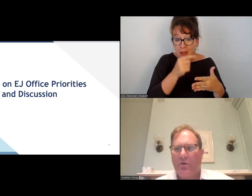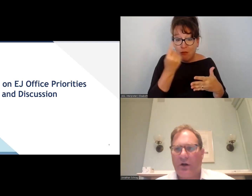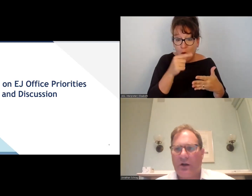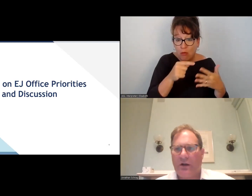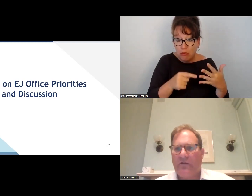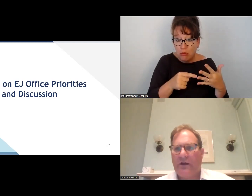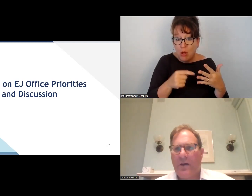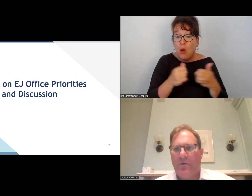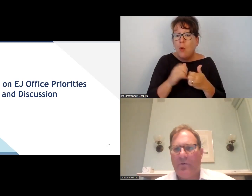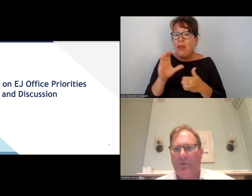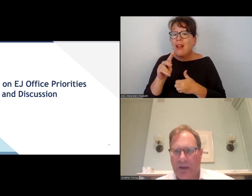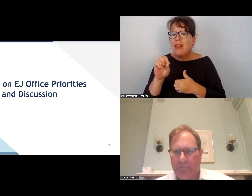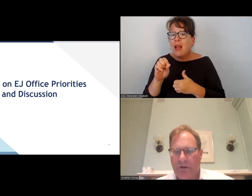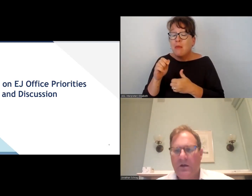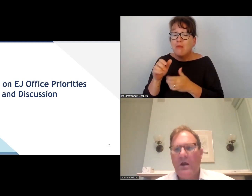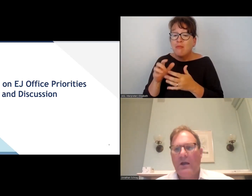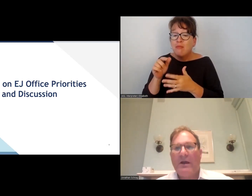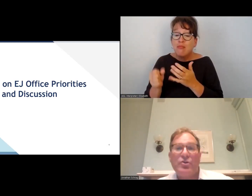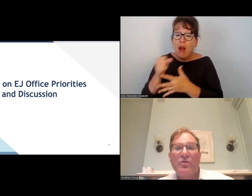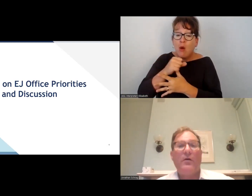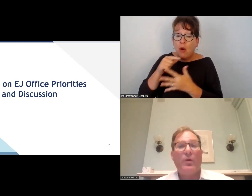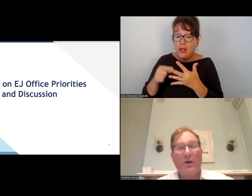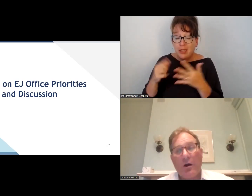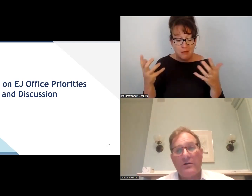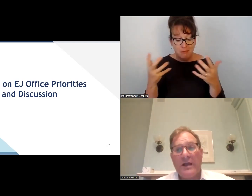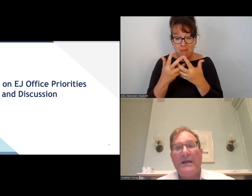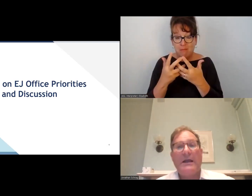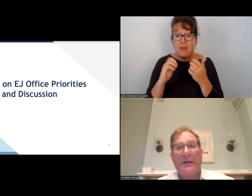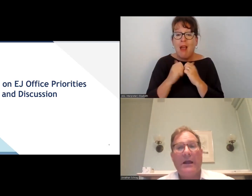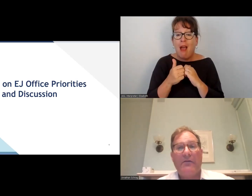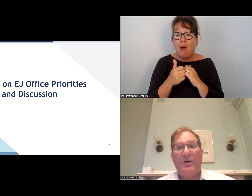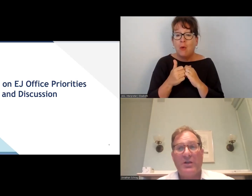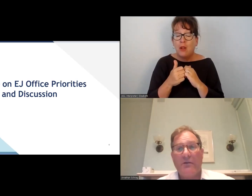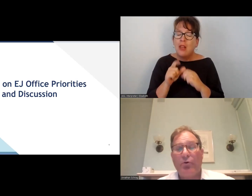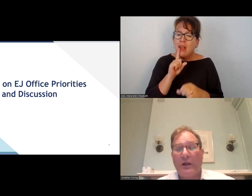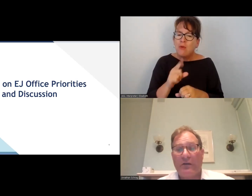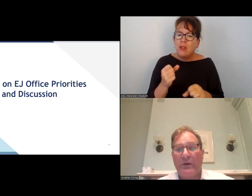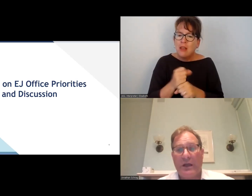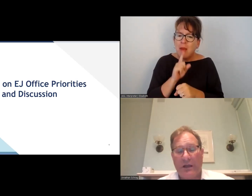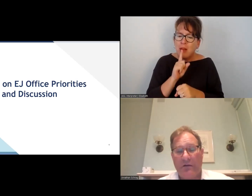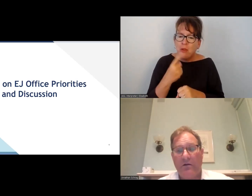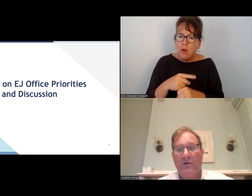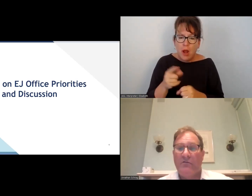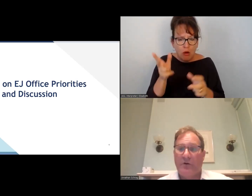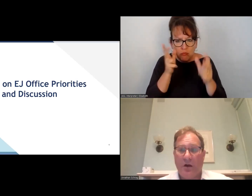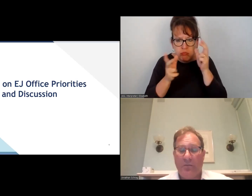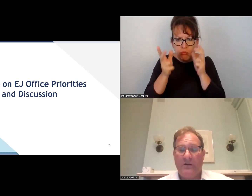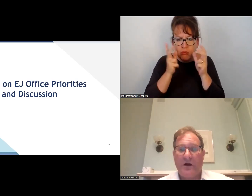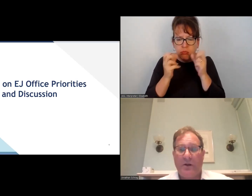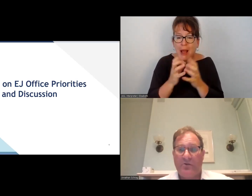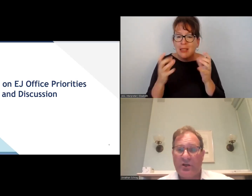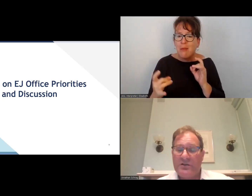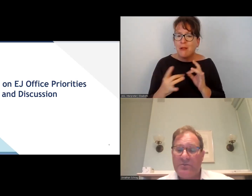climate priorities that the Commonwealth set, and make sure that we are taking in as much input as we can